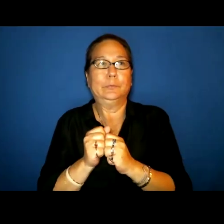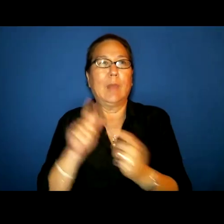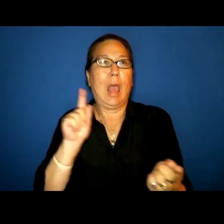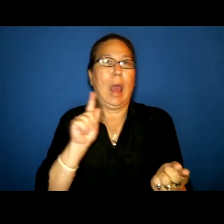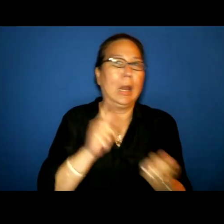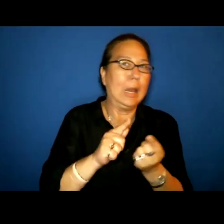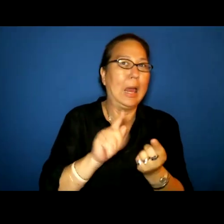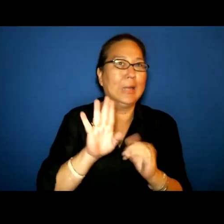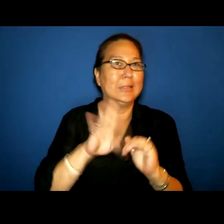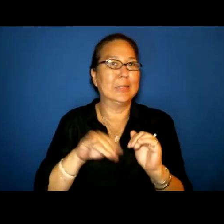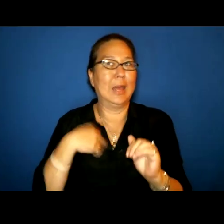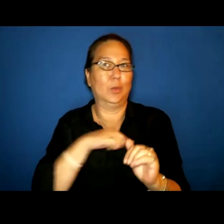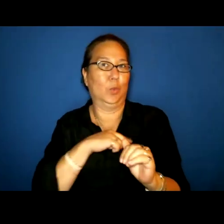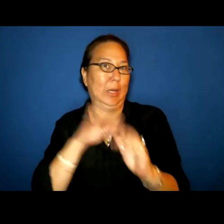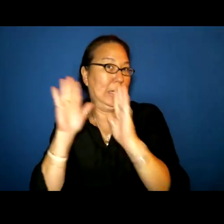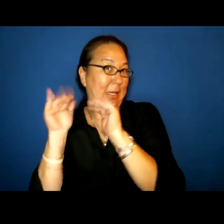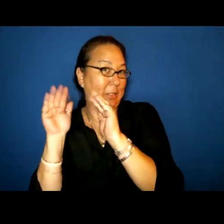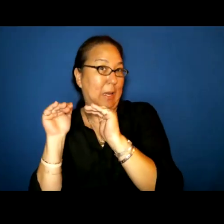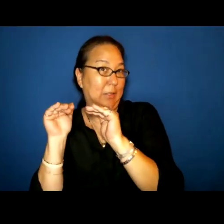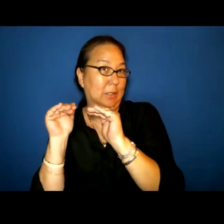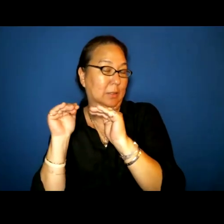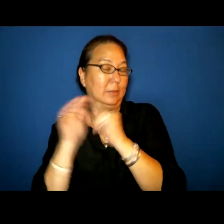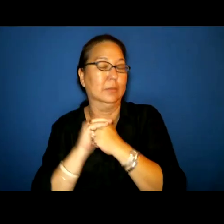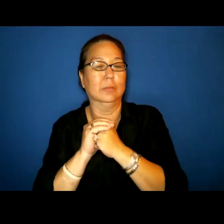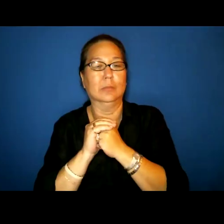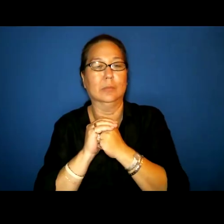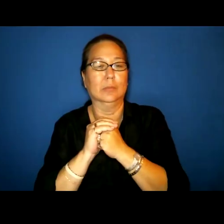you expected this year, the total number of students.